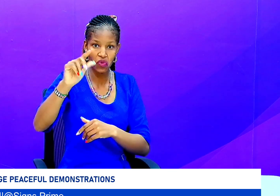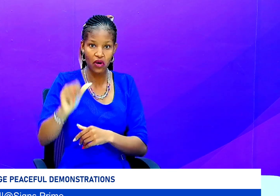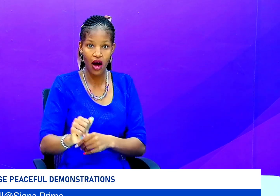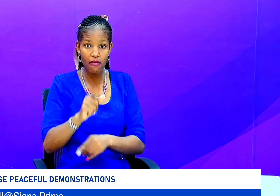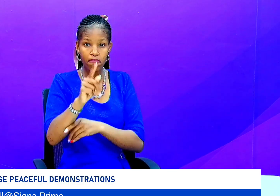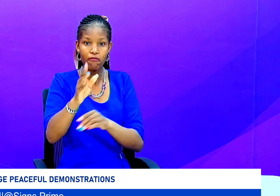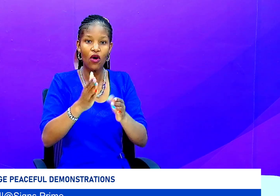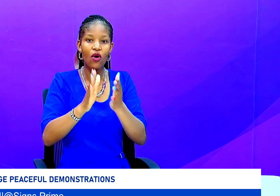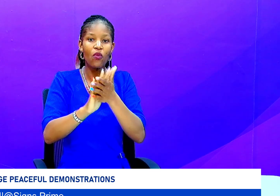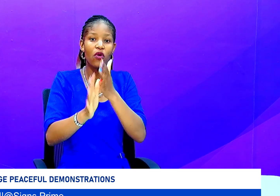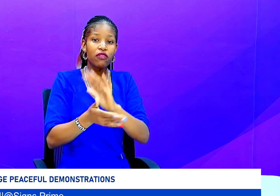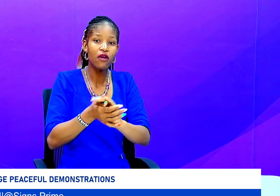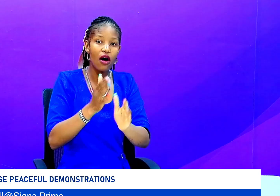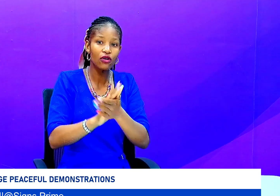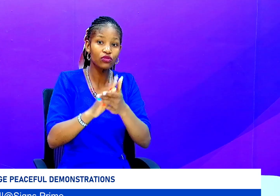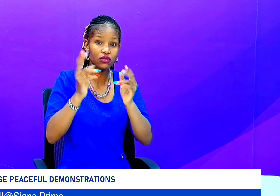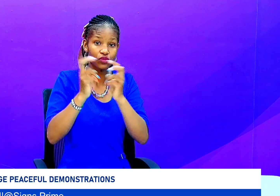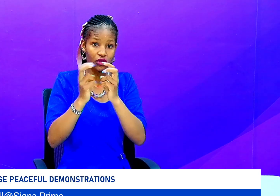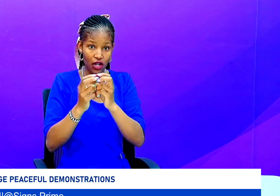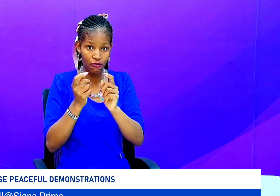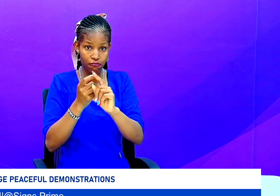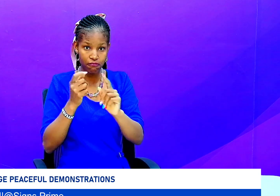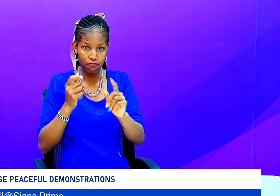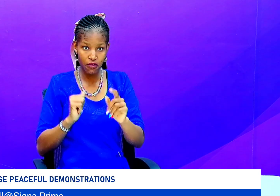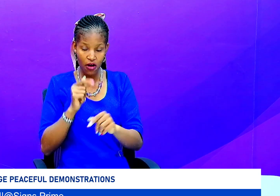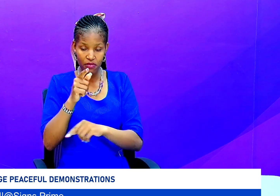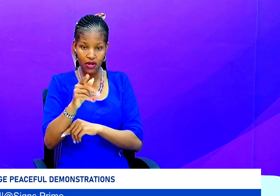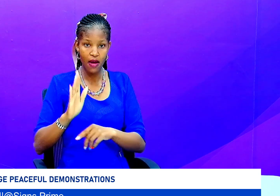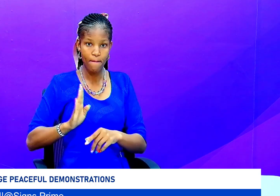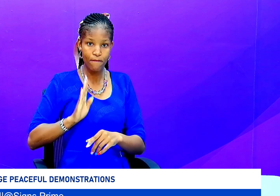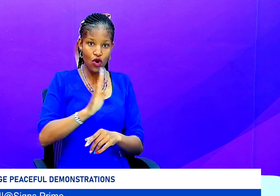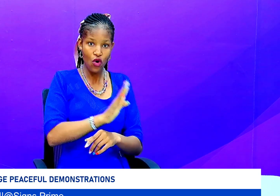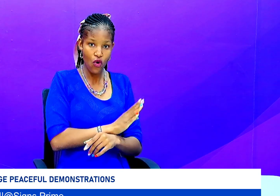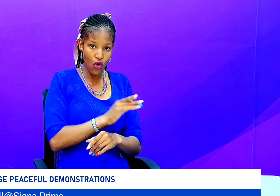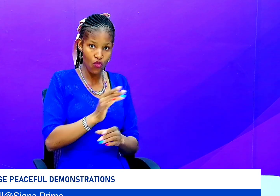plots without consent from the broader community.